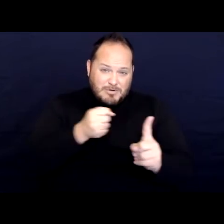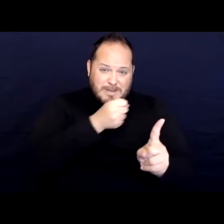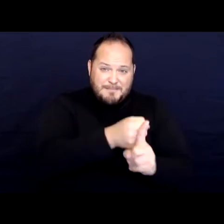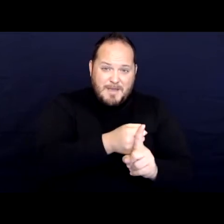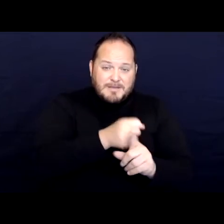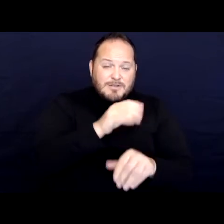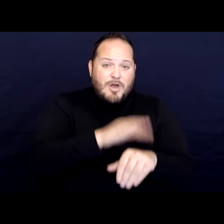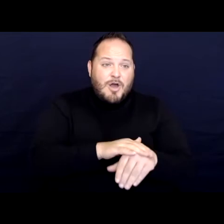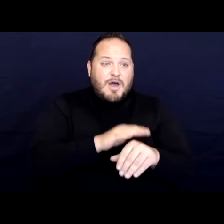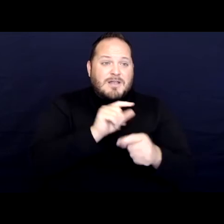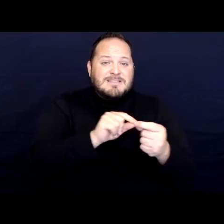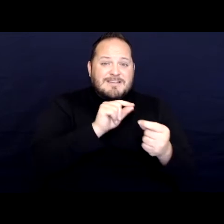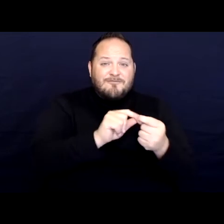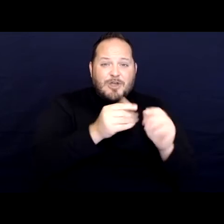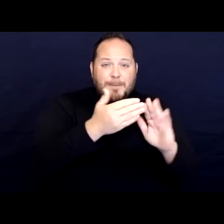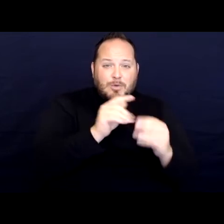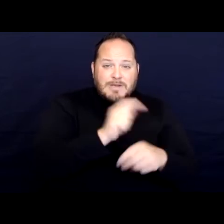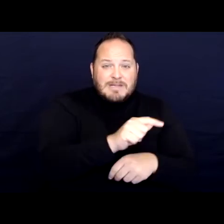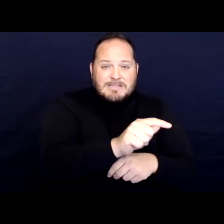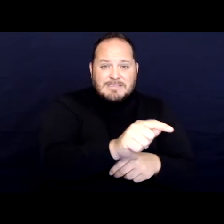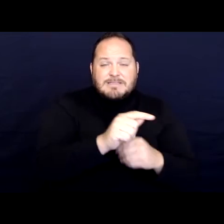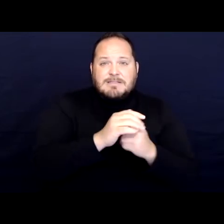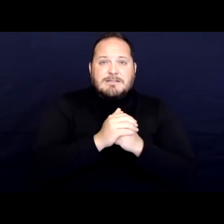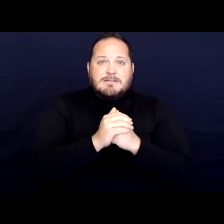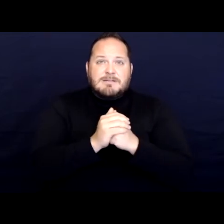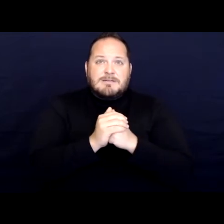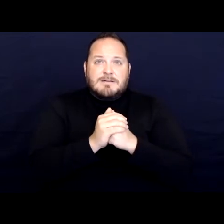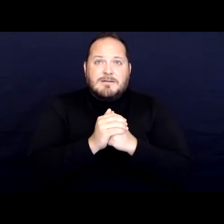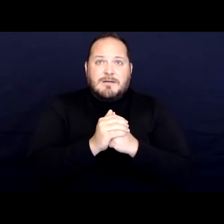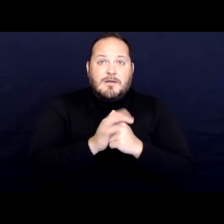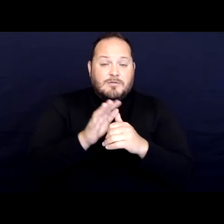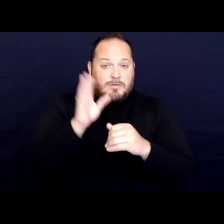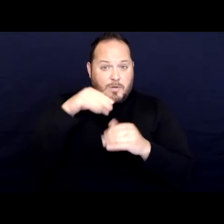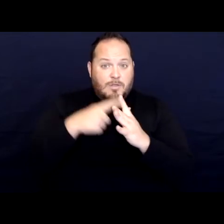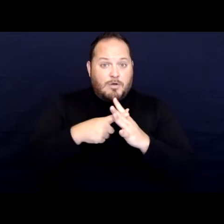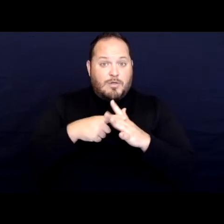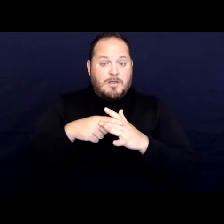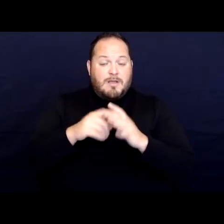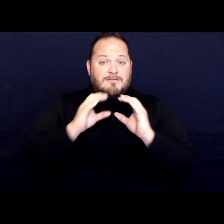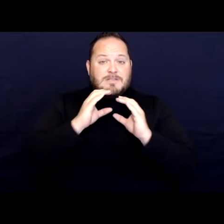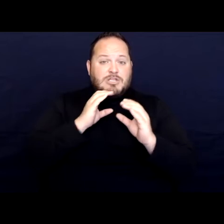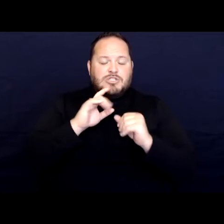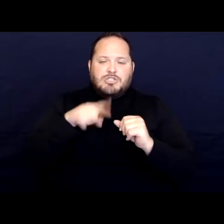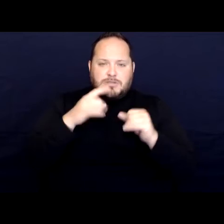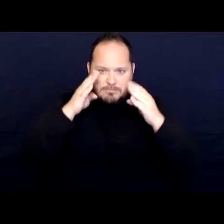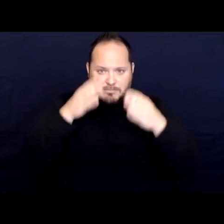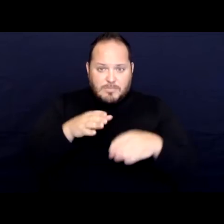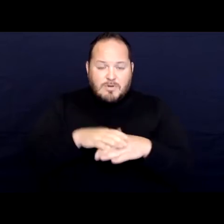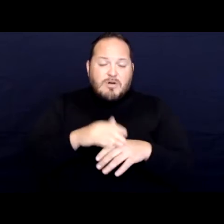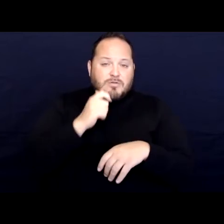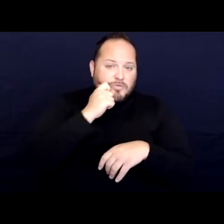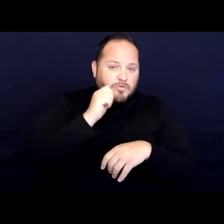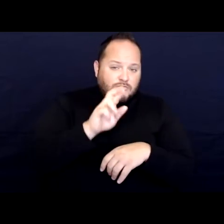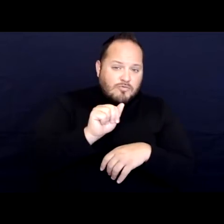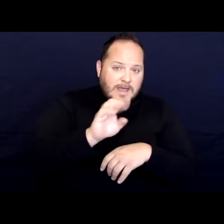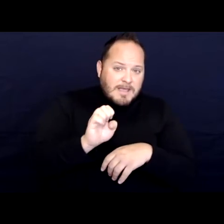on different communities, that, and particularly, the early conversations were just on race and ethnicity. uh,